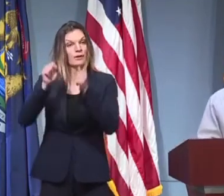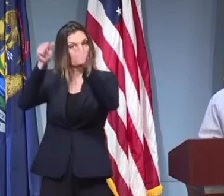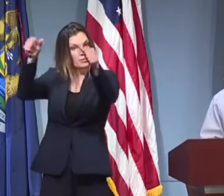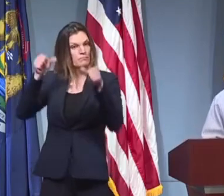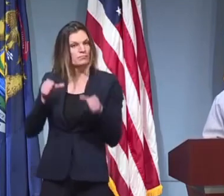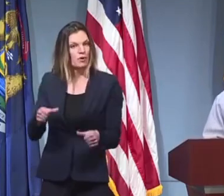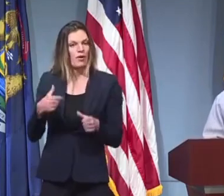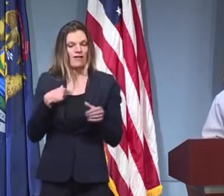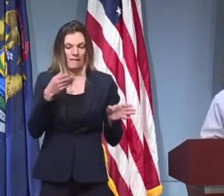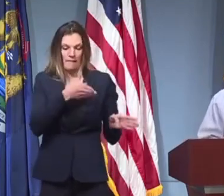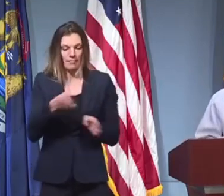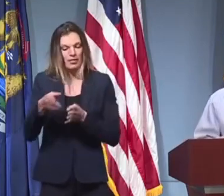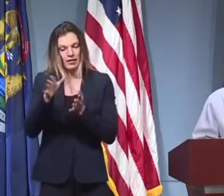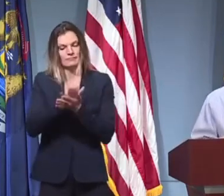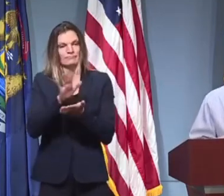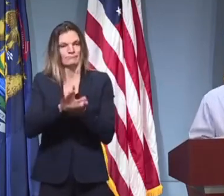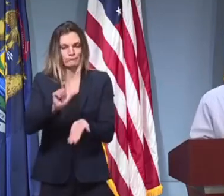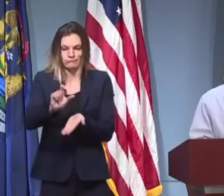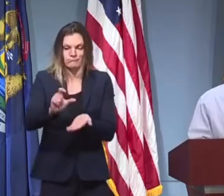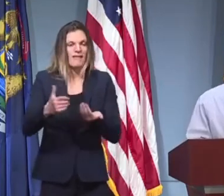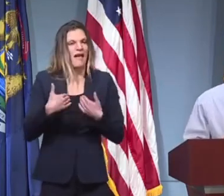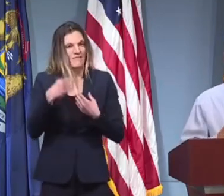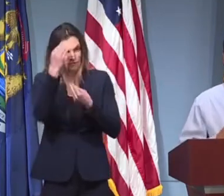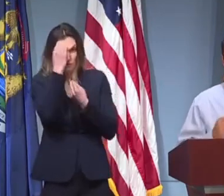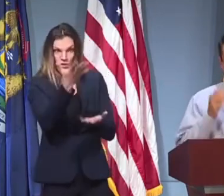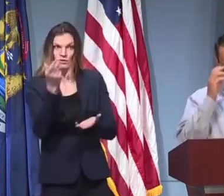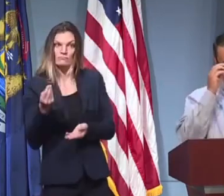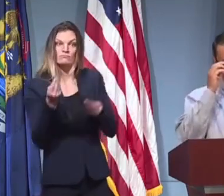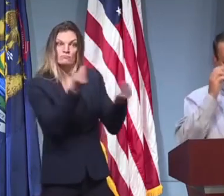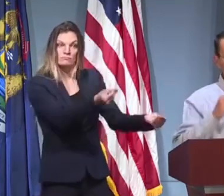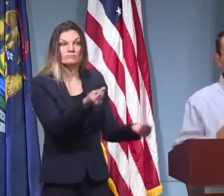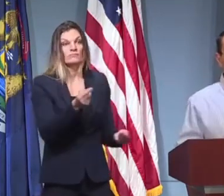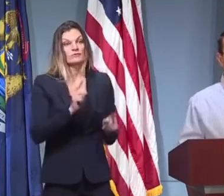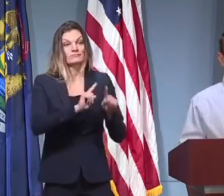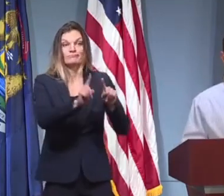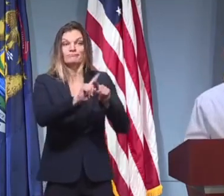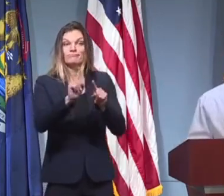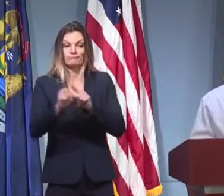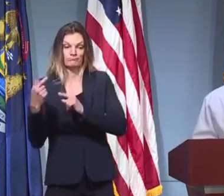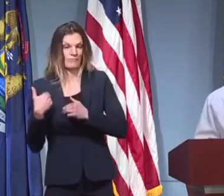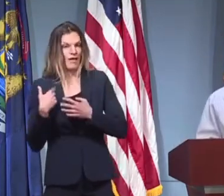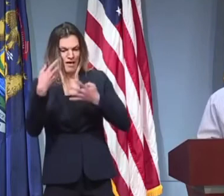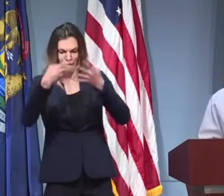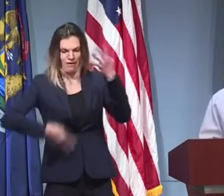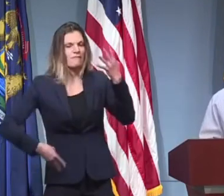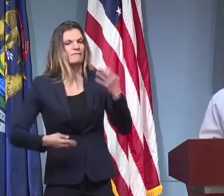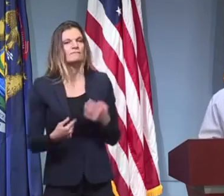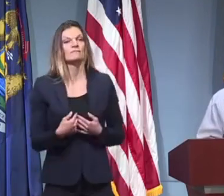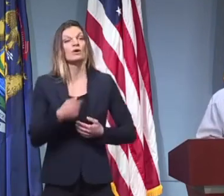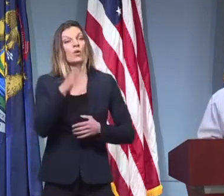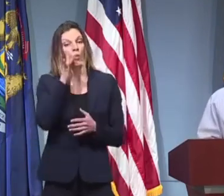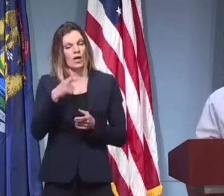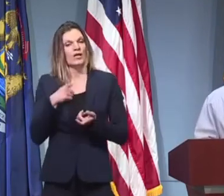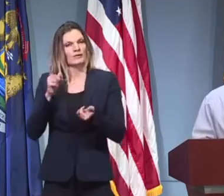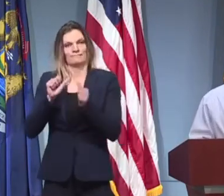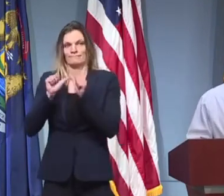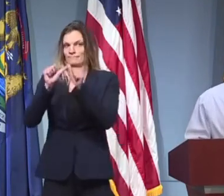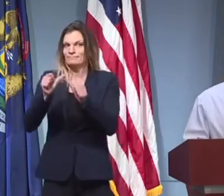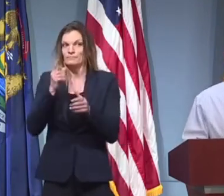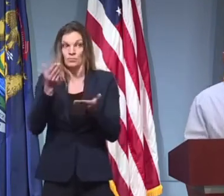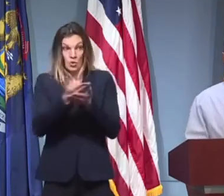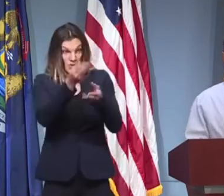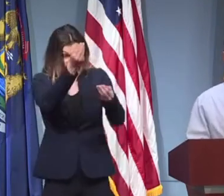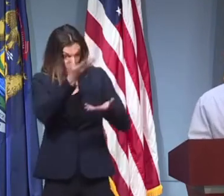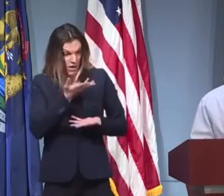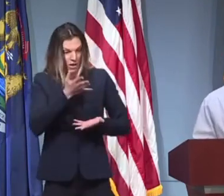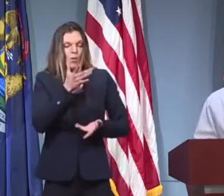incorporate the requirements for low and medium risk workplaces and more. We will continually update these pieces, so check back often. This